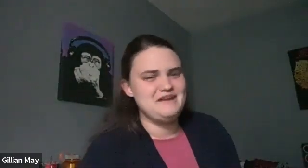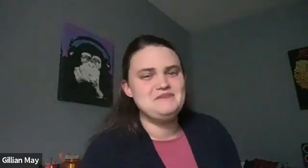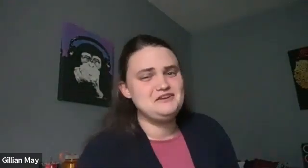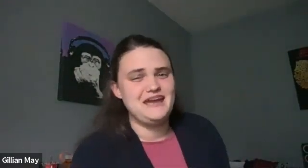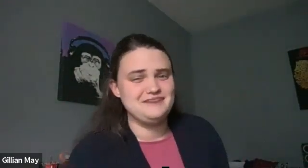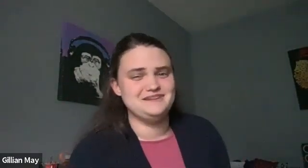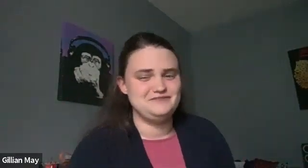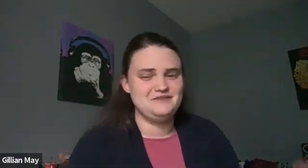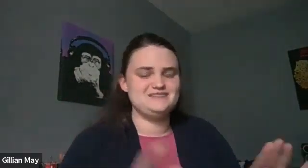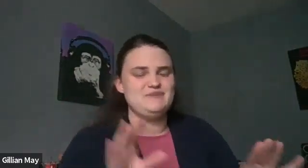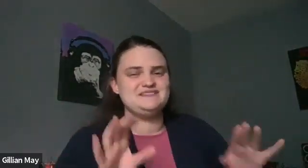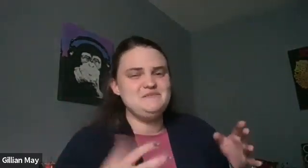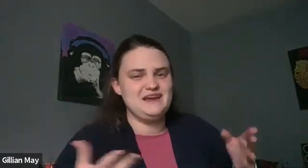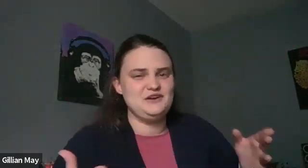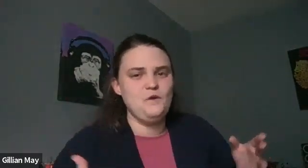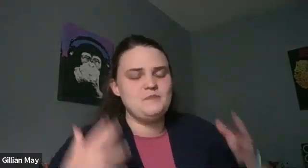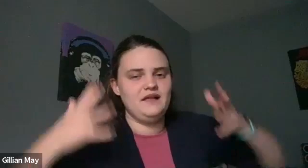not creative enough, you guys. By the time I get home, I'm like,